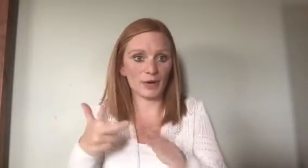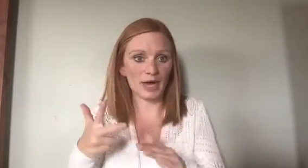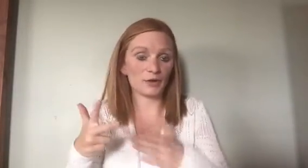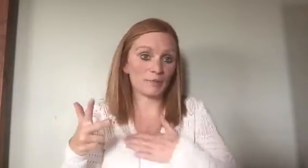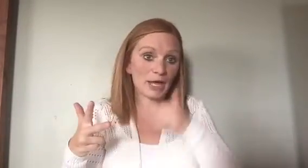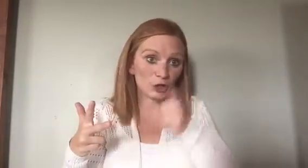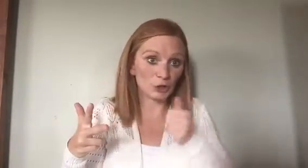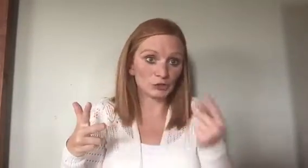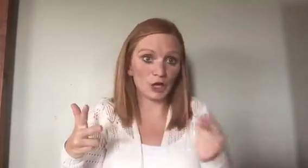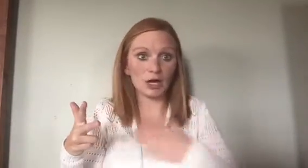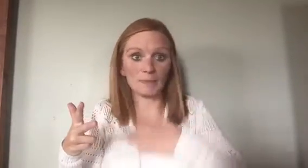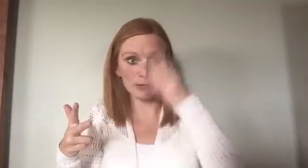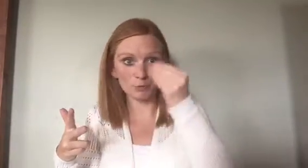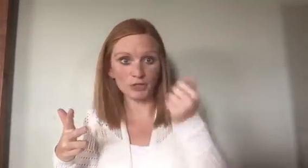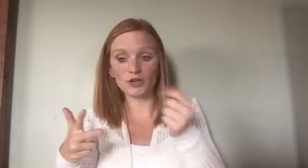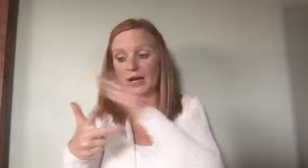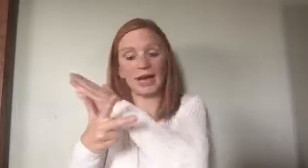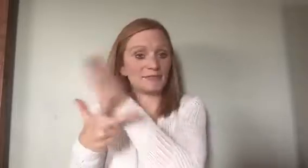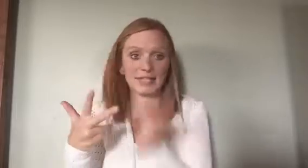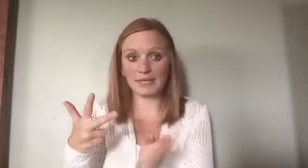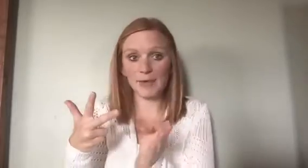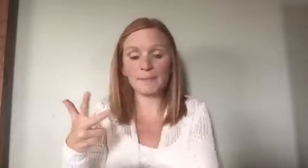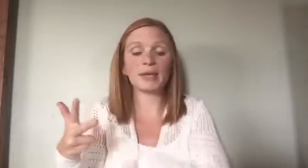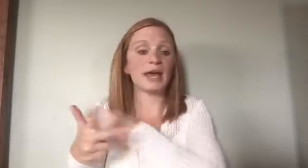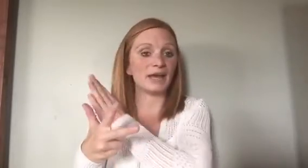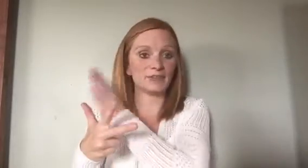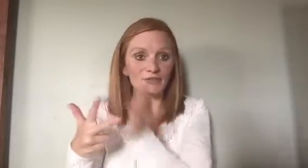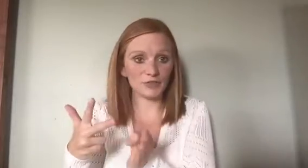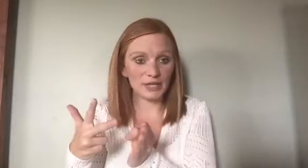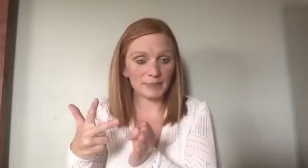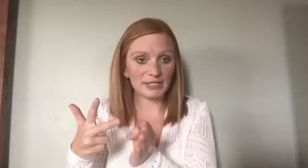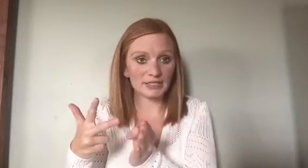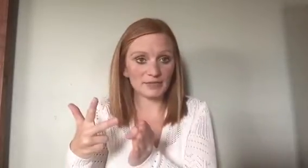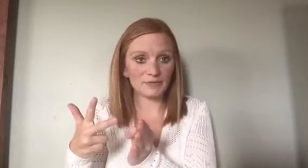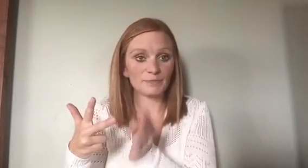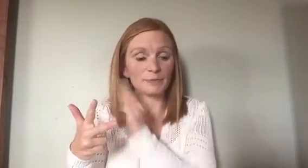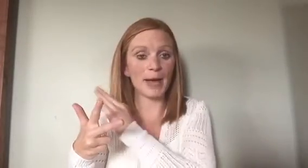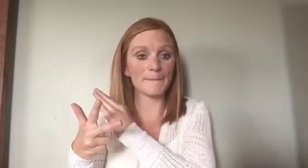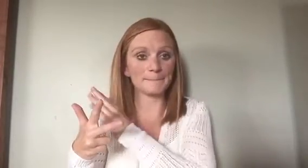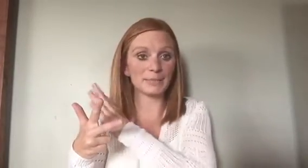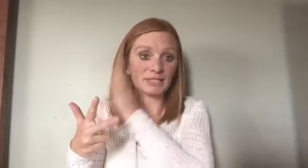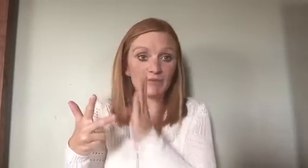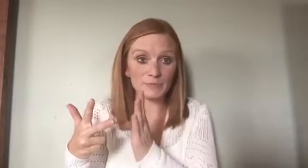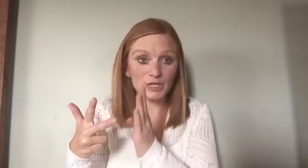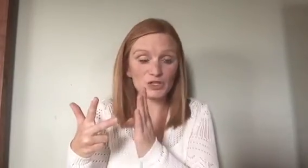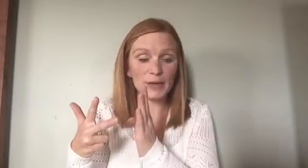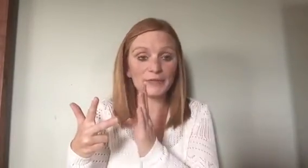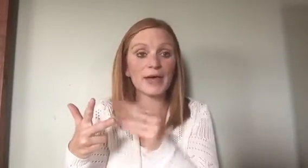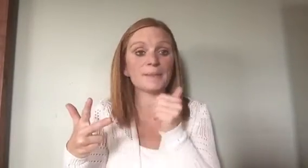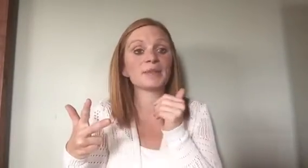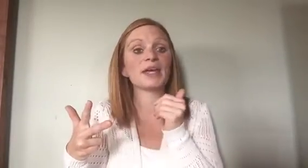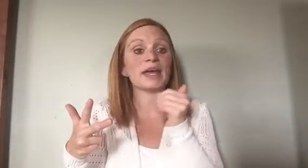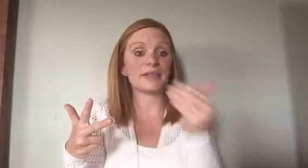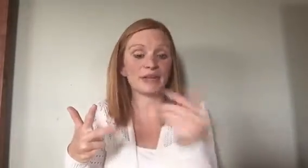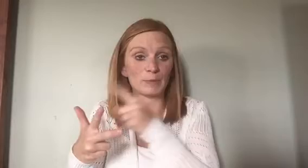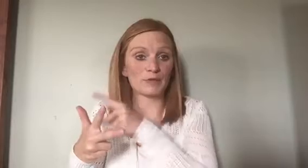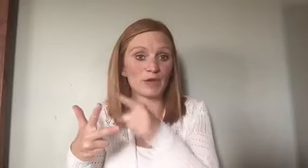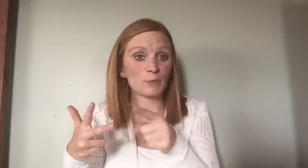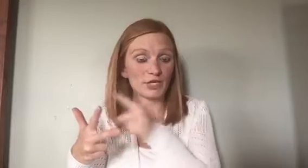okay, or my girl dog, my boy dog. I've set them up, I've given you that bits of information about them, and then whenever I point to them,